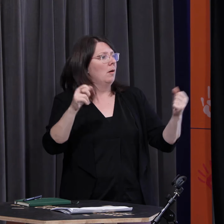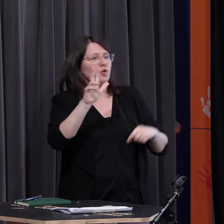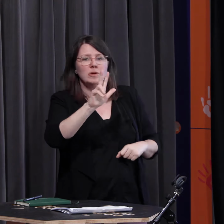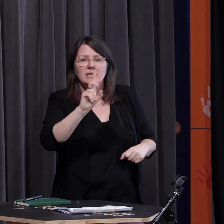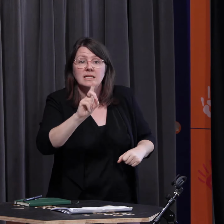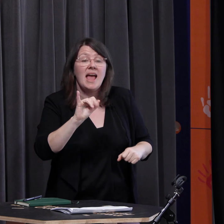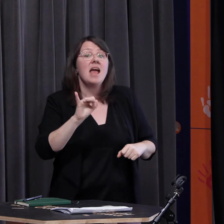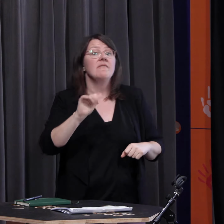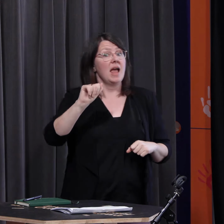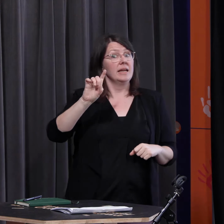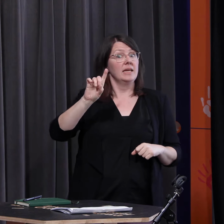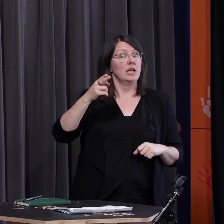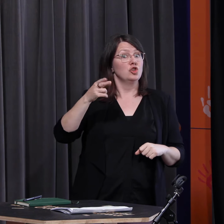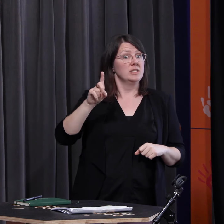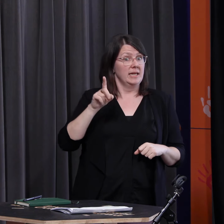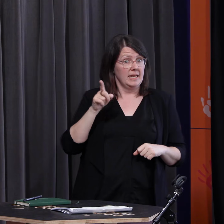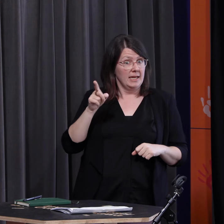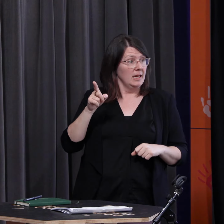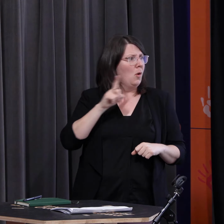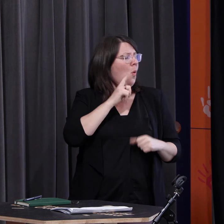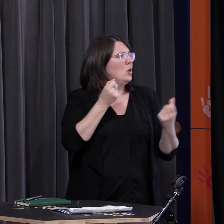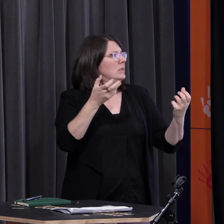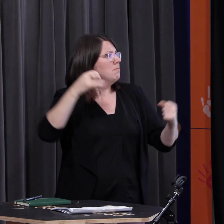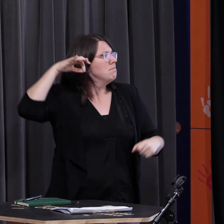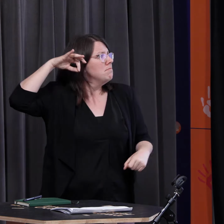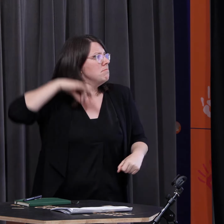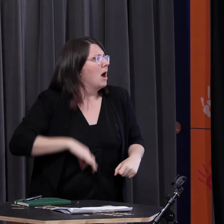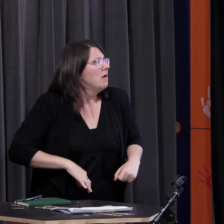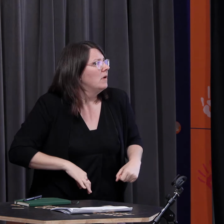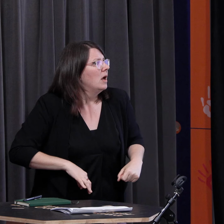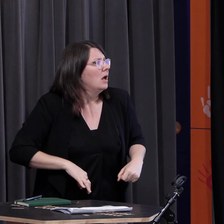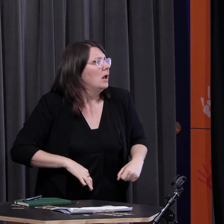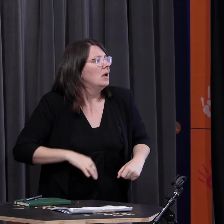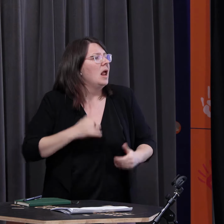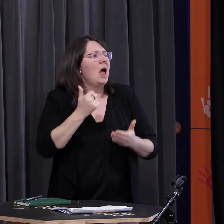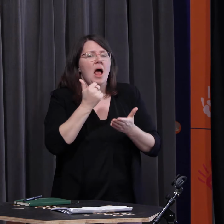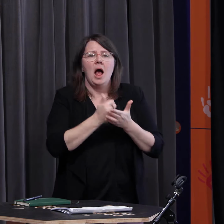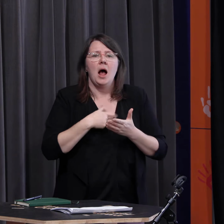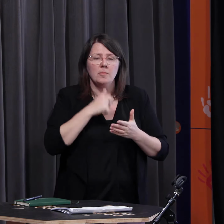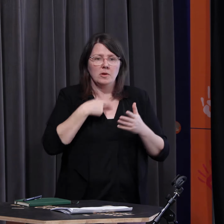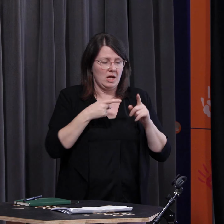language helps you deconstruct the words and you can actually speak in spatial space.